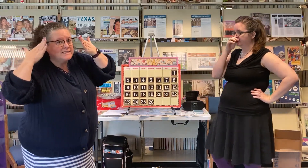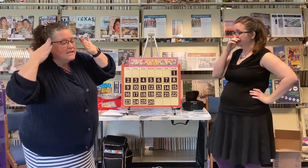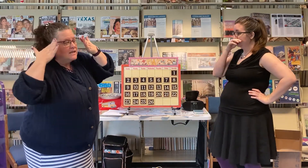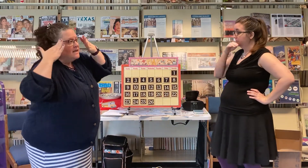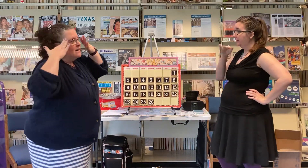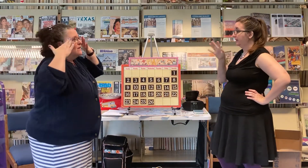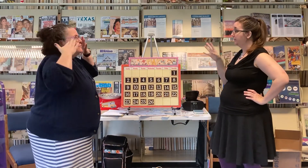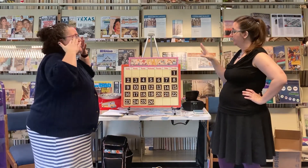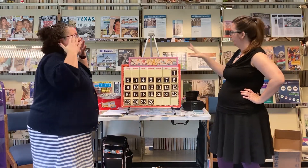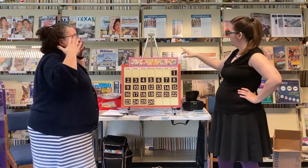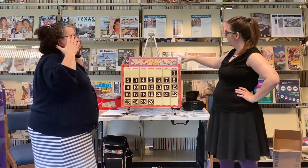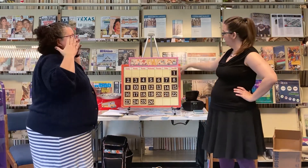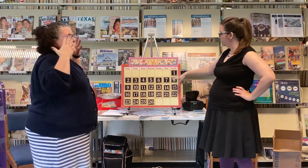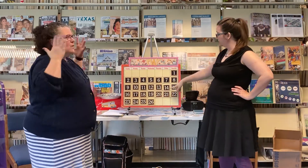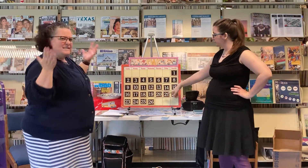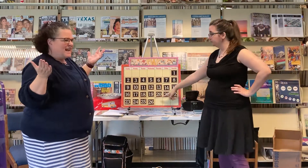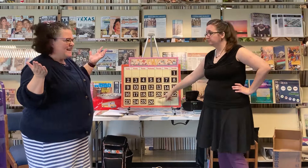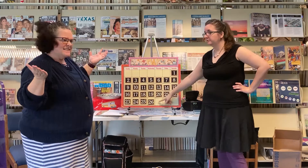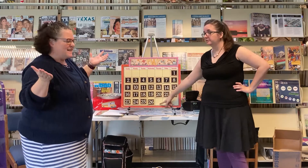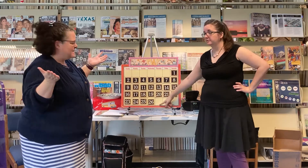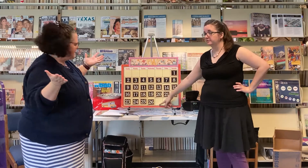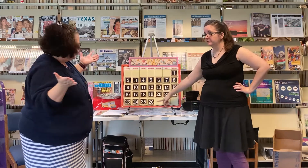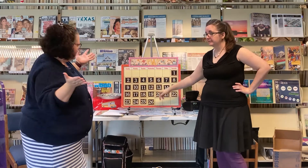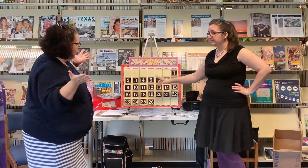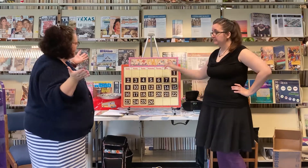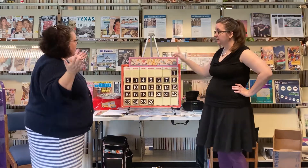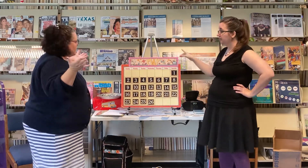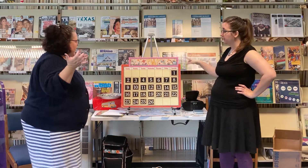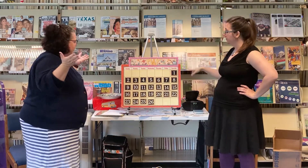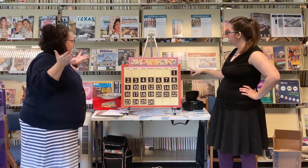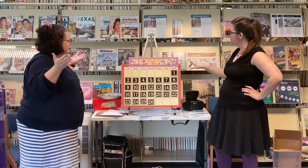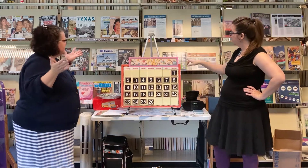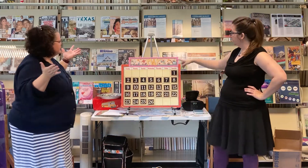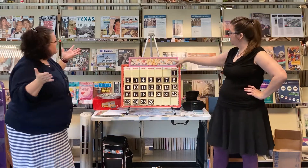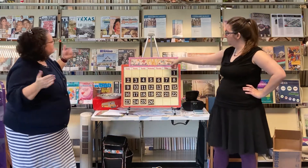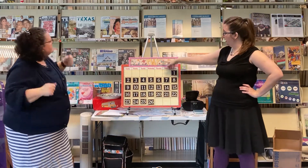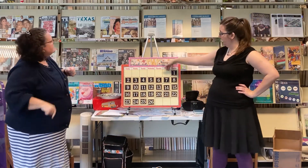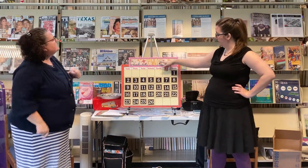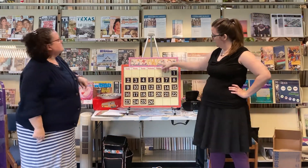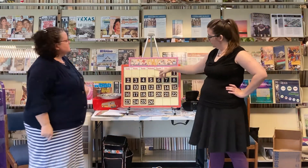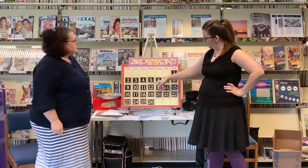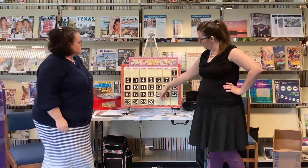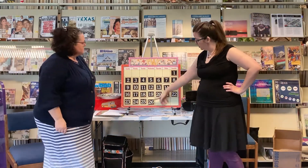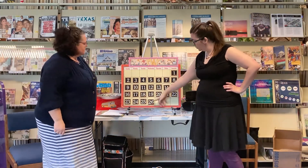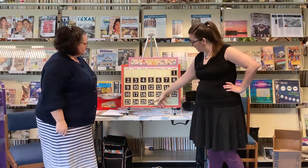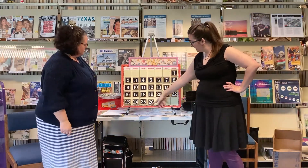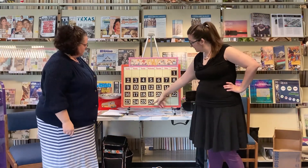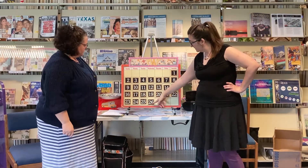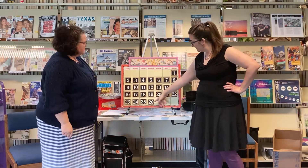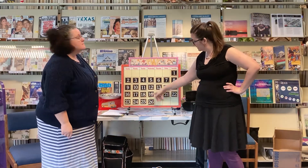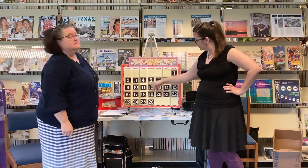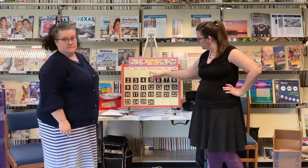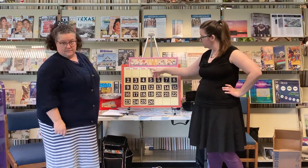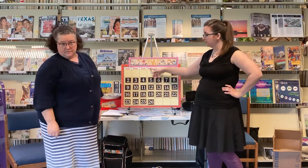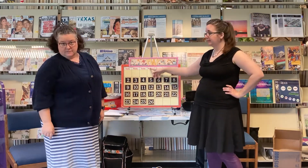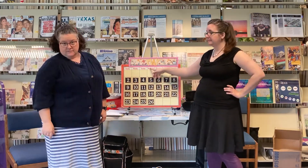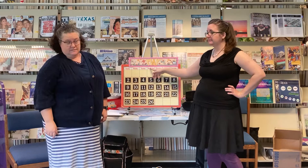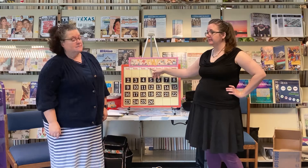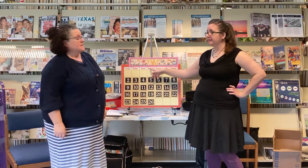We're still in May, but our month is almost full. What day is it? So, today is May the 26th, and it's a Wednesday.